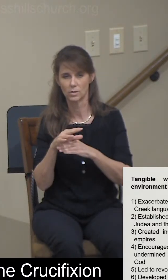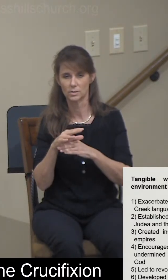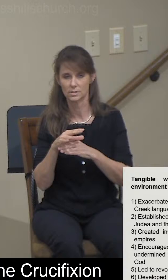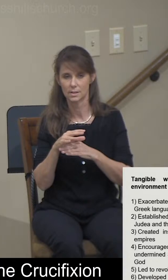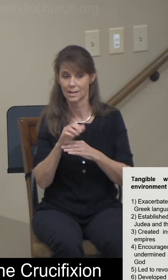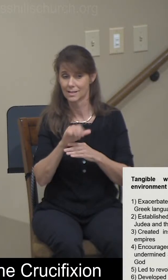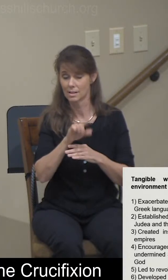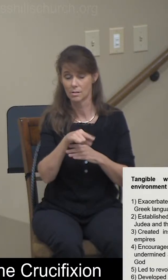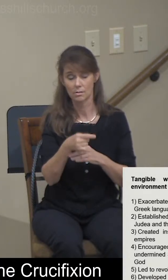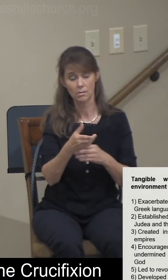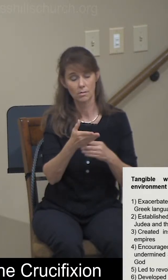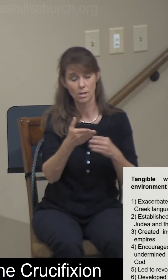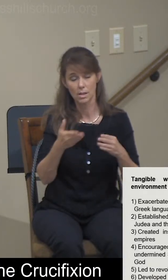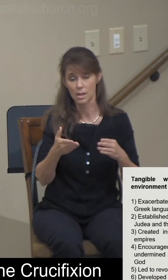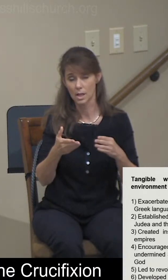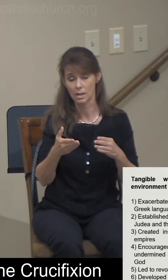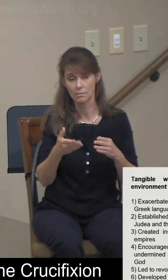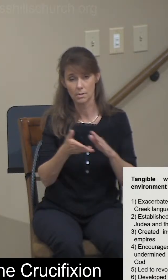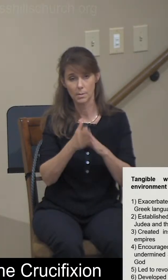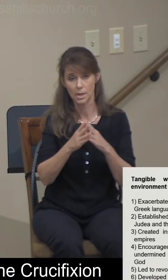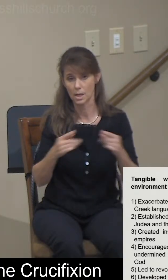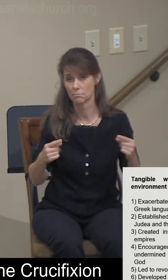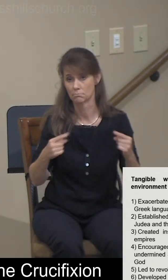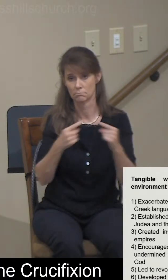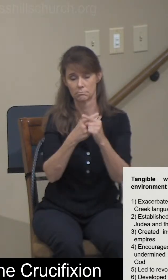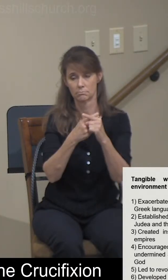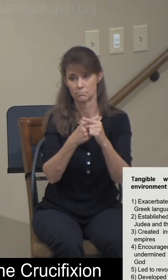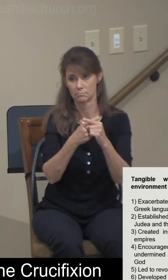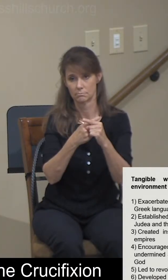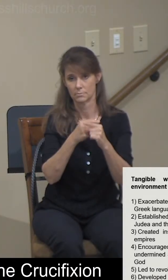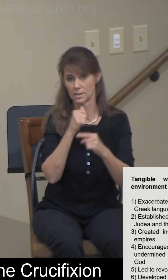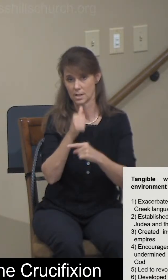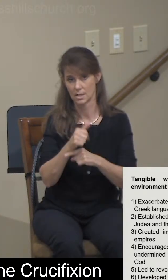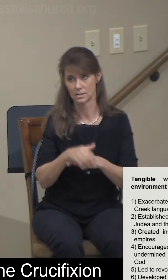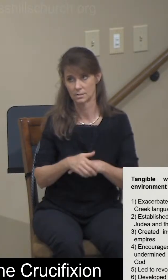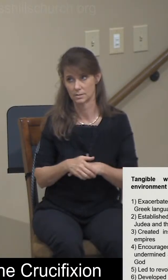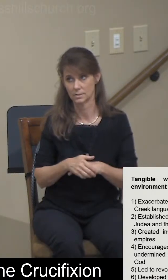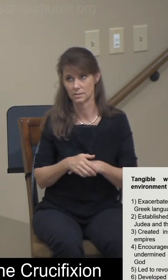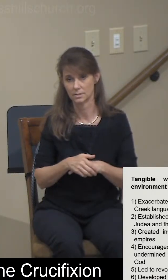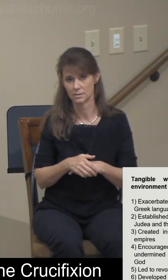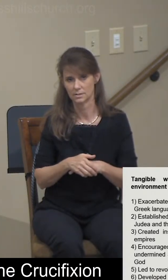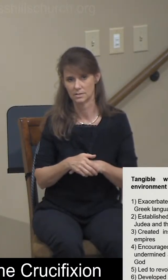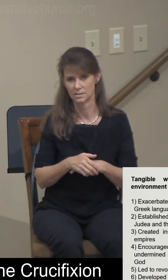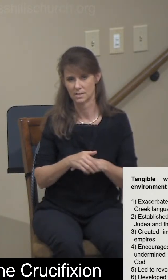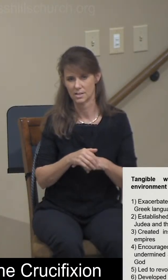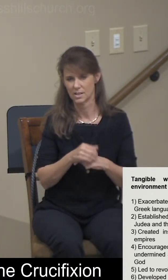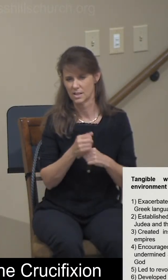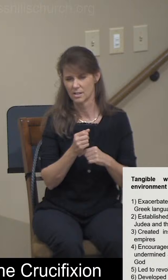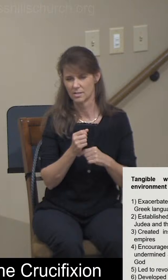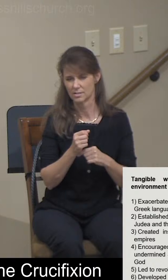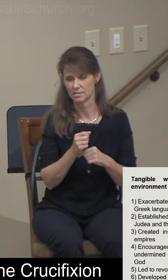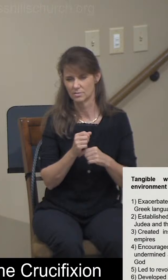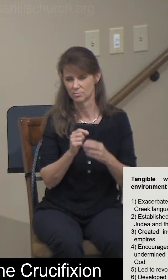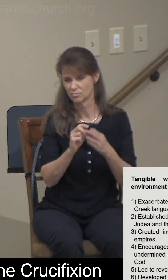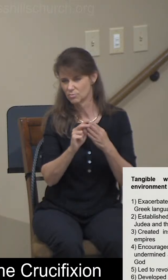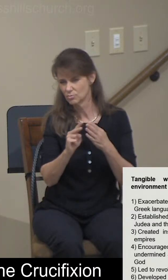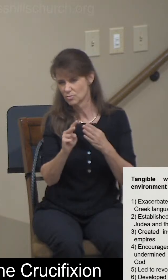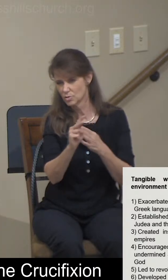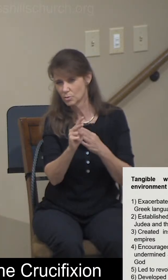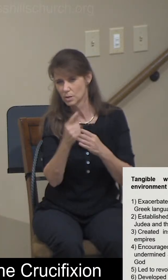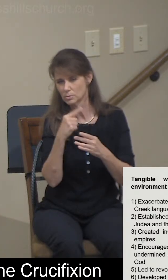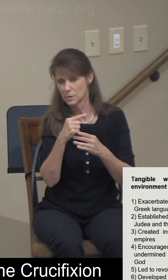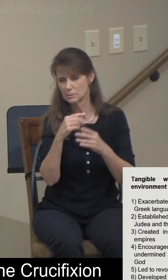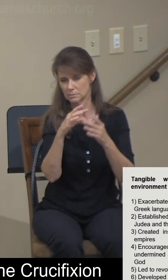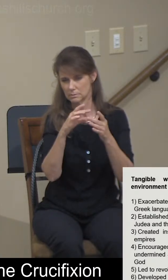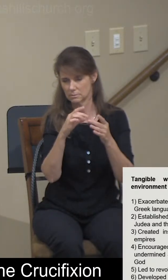only thing that became the differentiating factors between them. And again, in a few weeks, whenever we talk about the two-tiered system